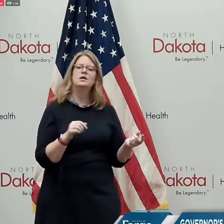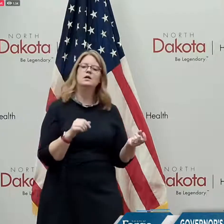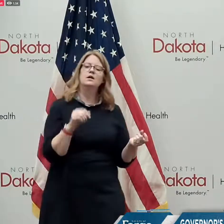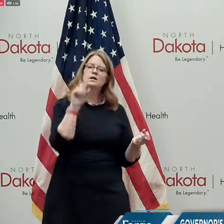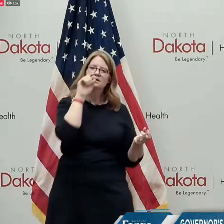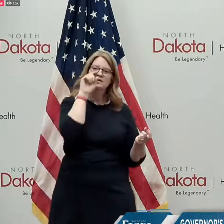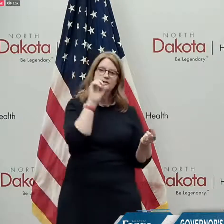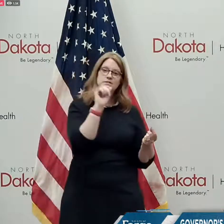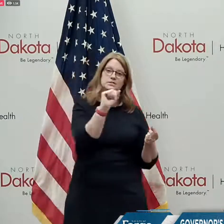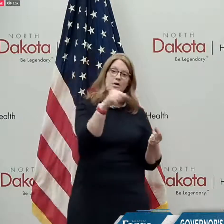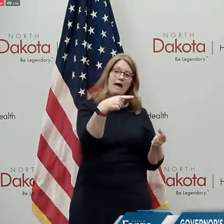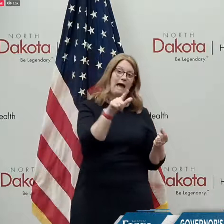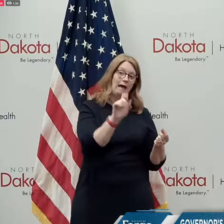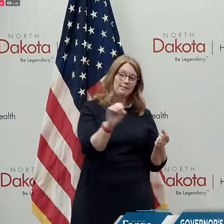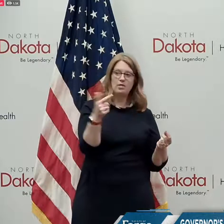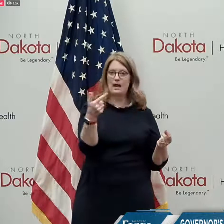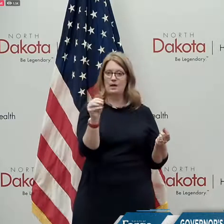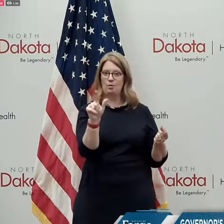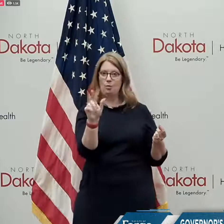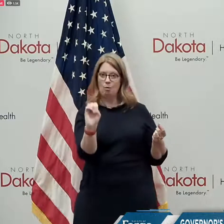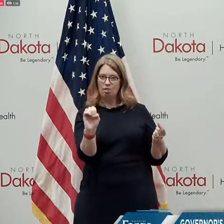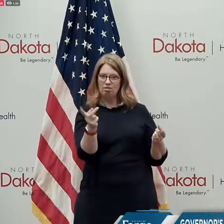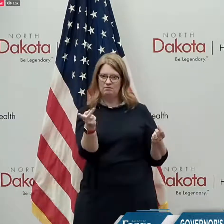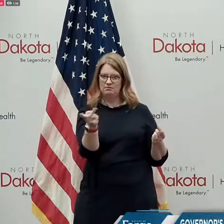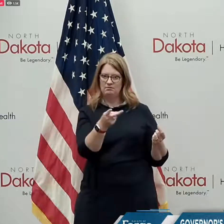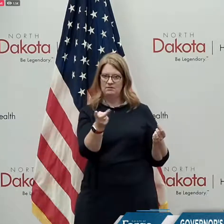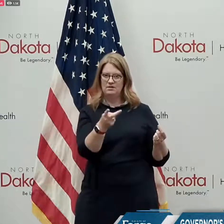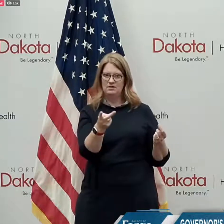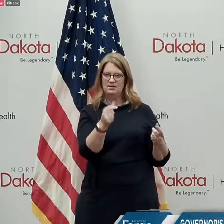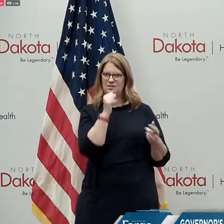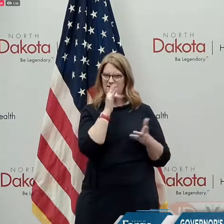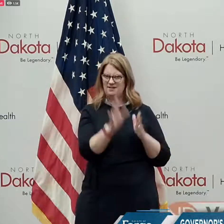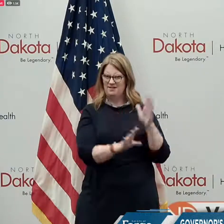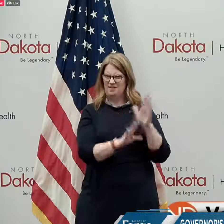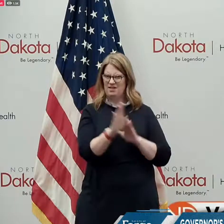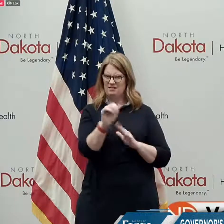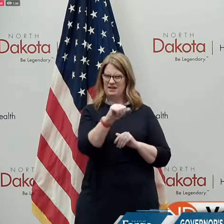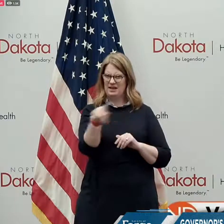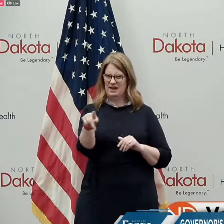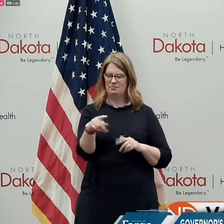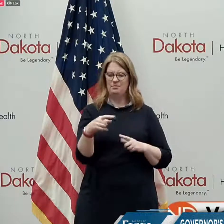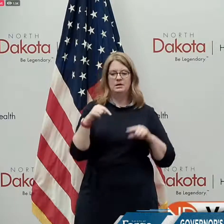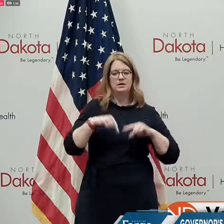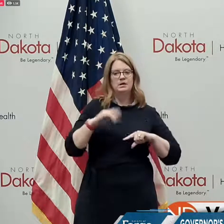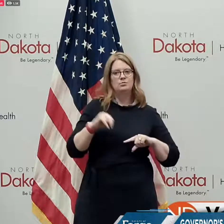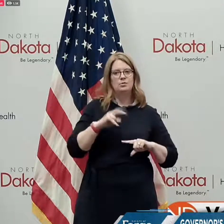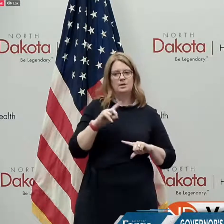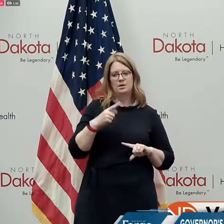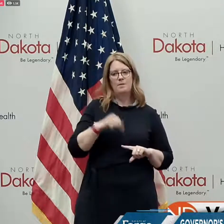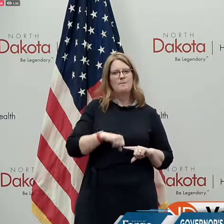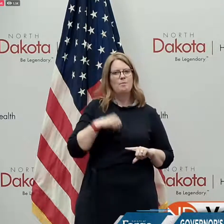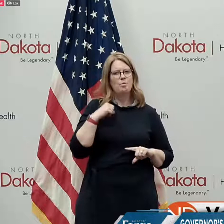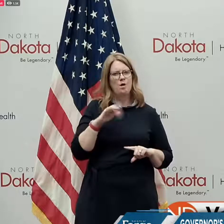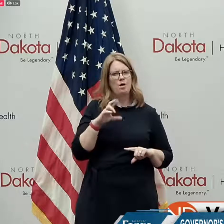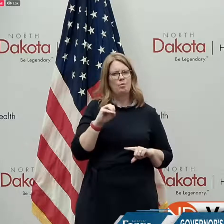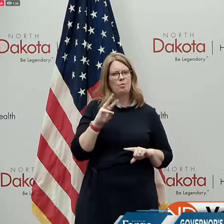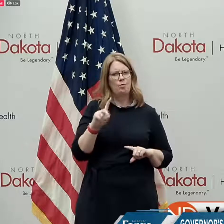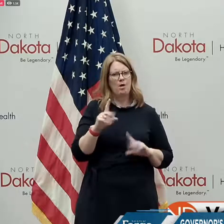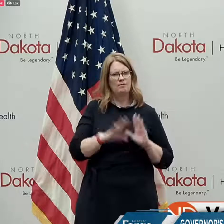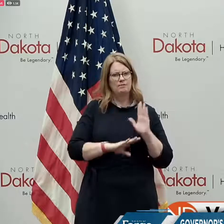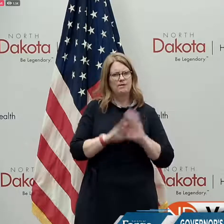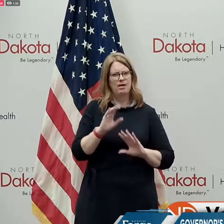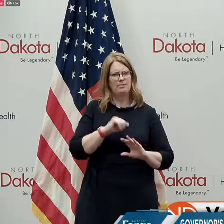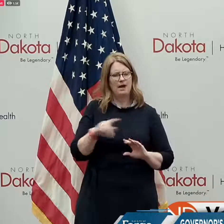and Google did, really, it was not developing an app. In North Dakota, Proud Crowd developed the app. Apple and